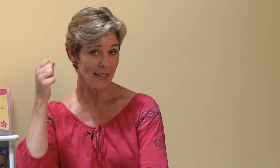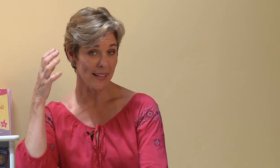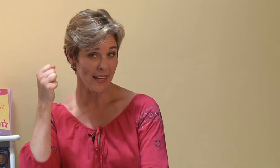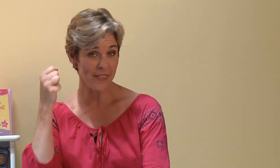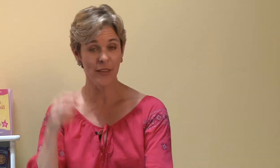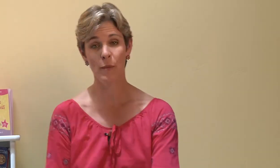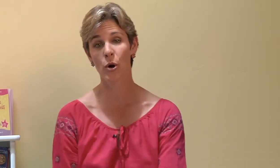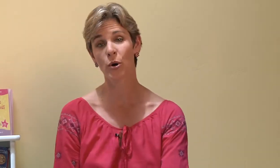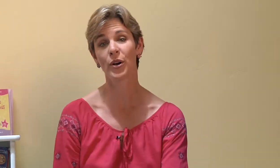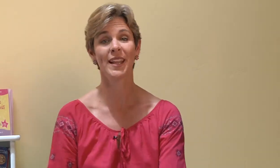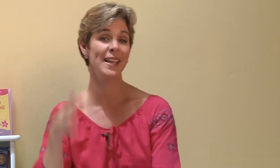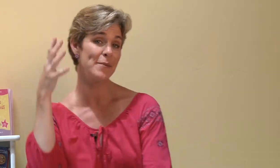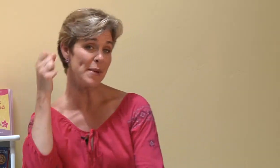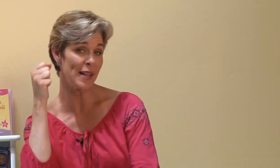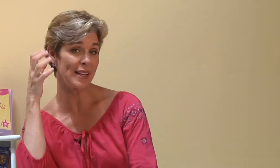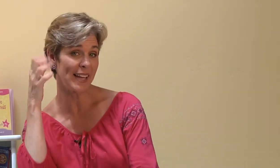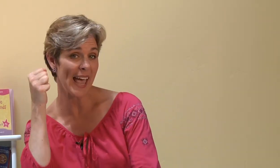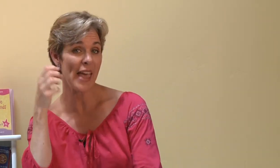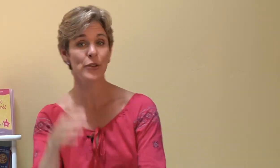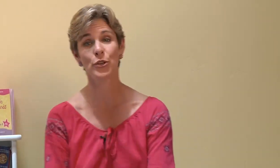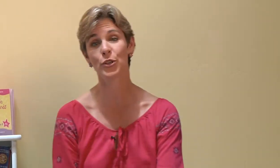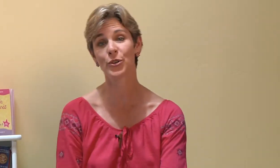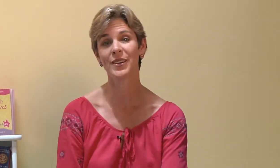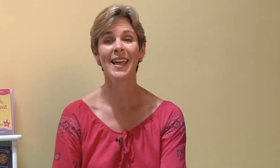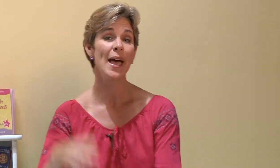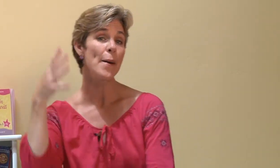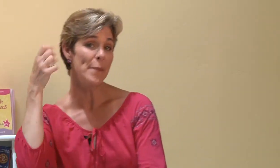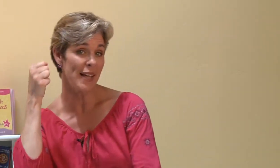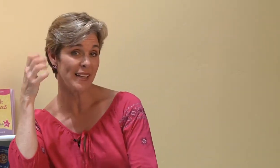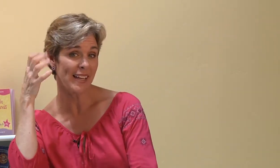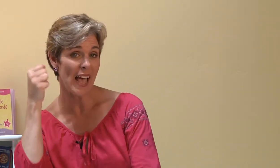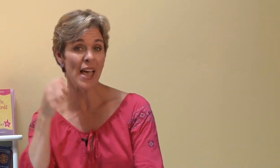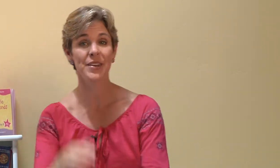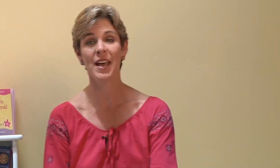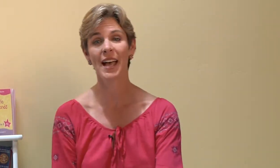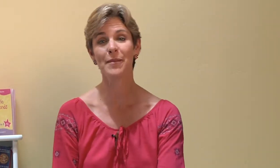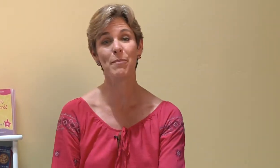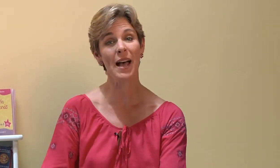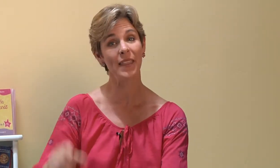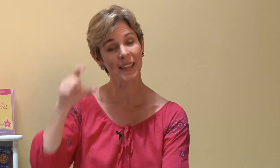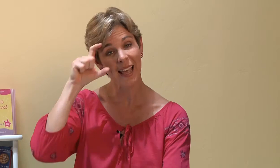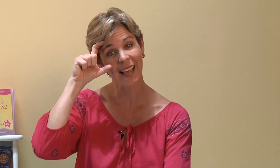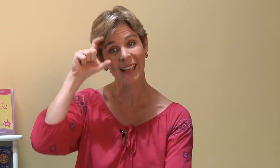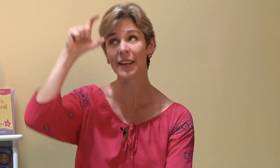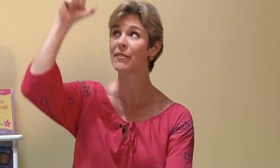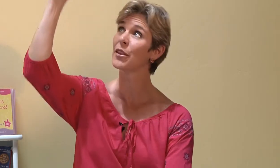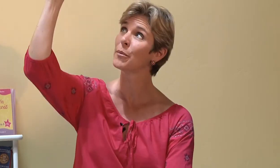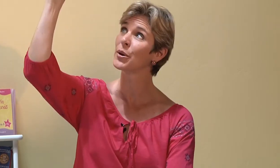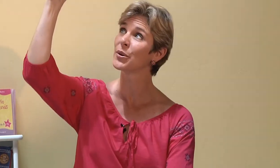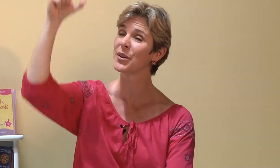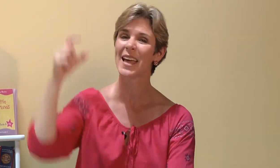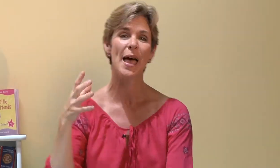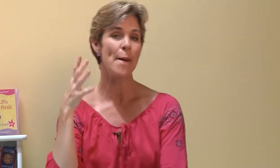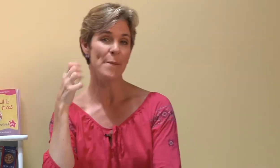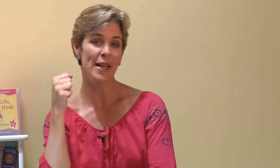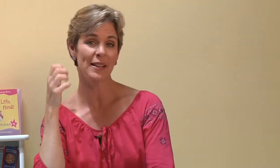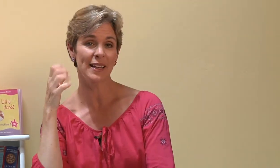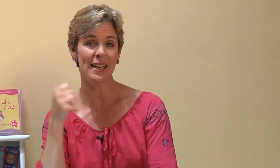Milk in the morning, milk at noon, milk at night by the light of the moon. Milk